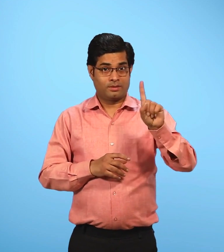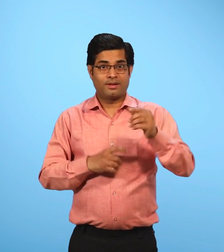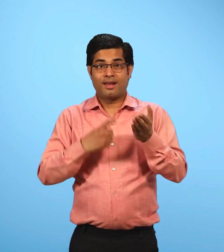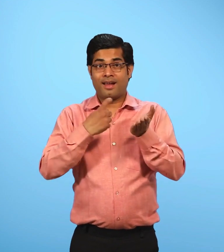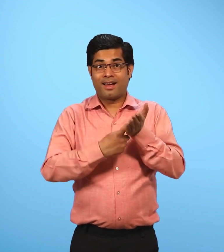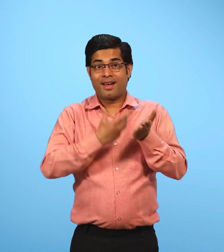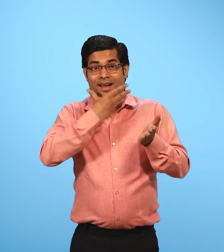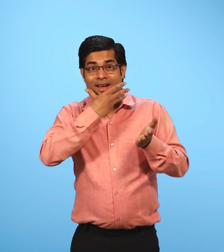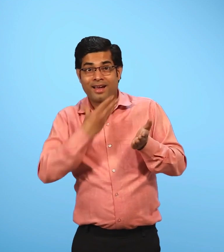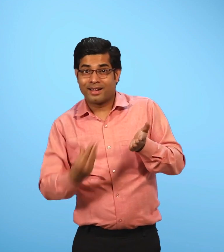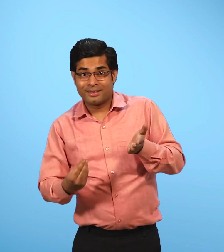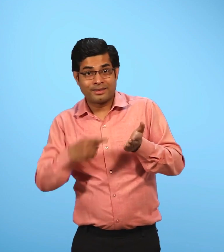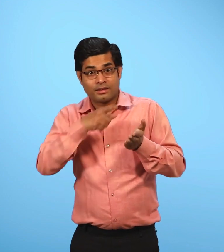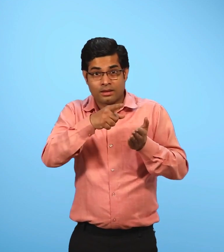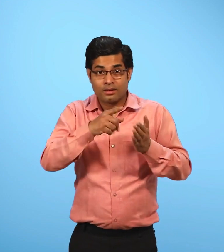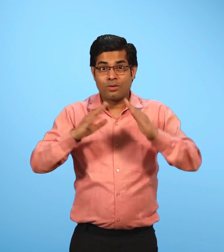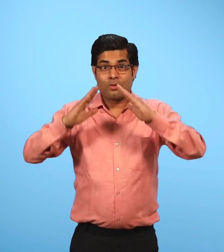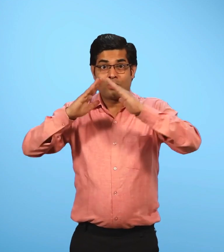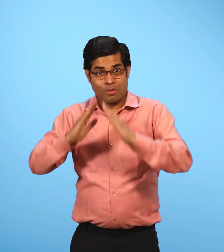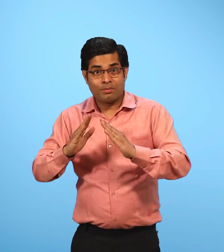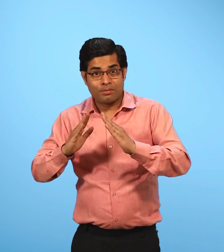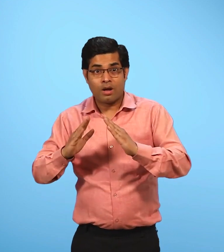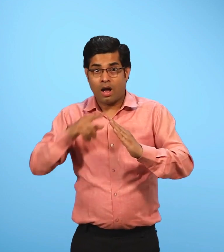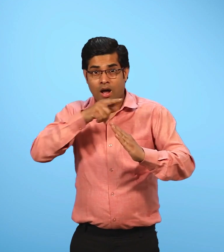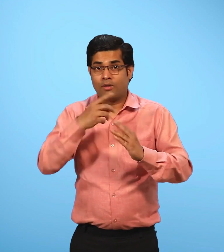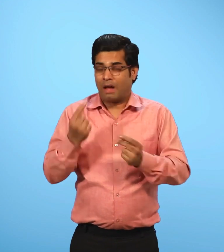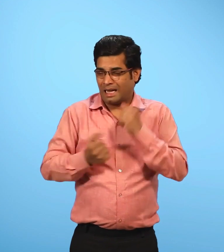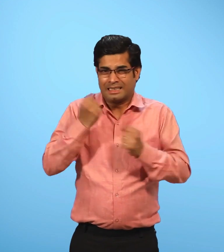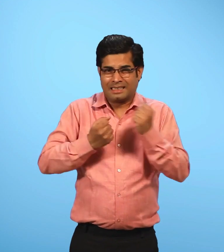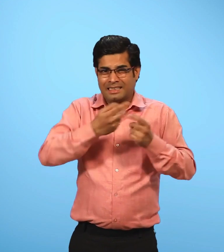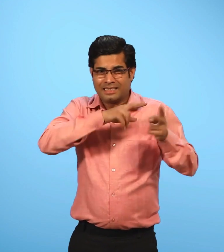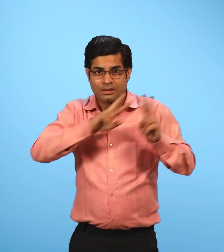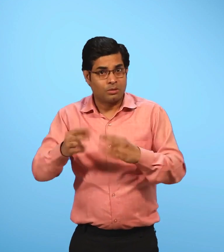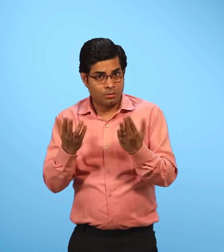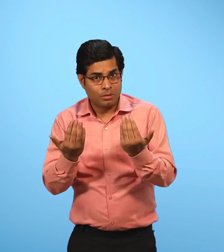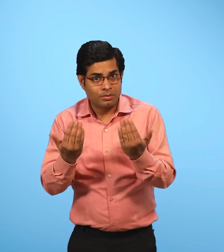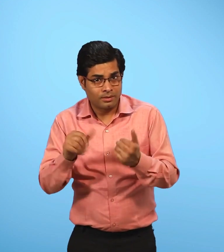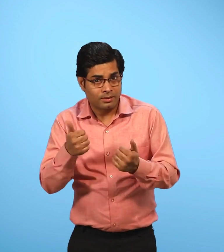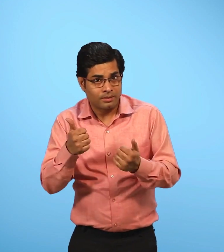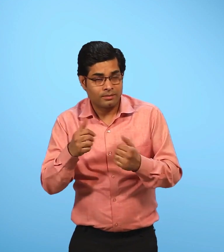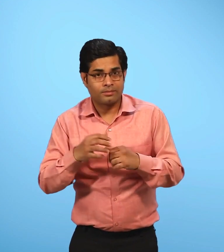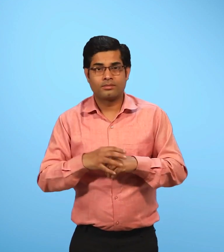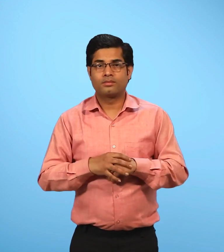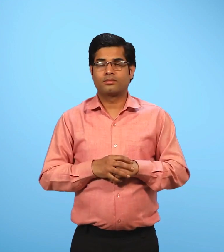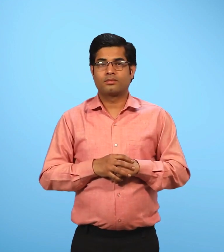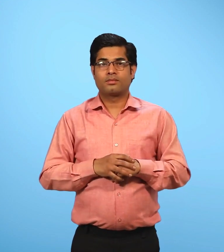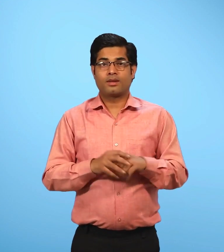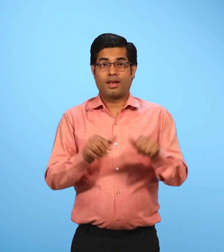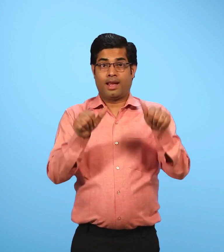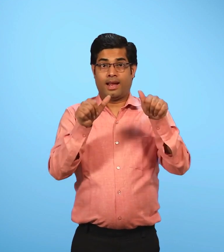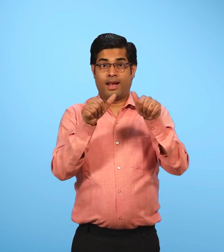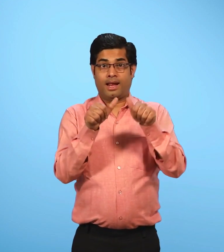4. Choose the correct answer. 1. Robinson ran back to his